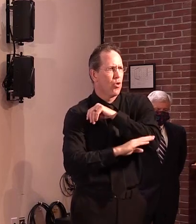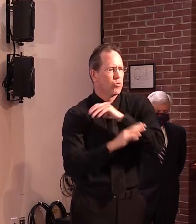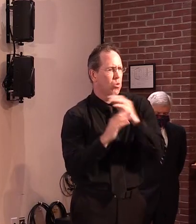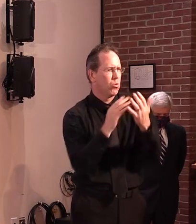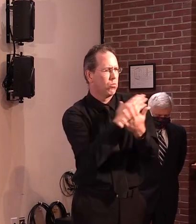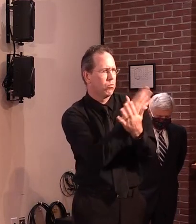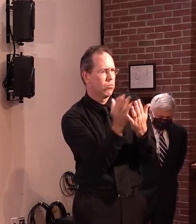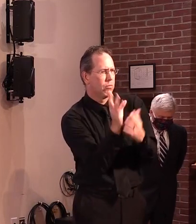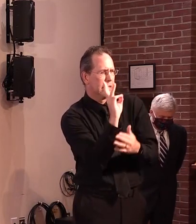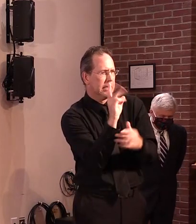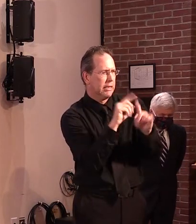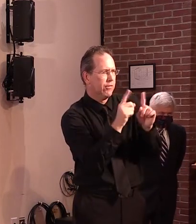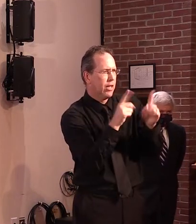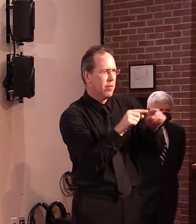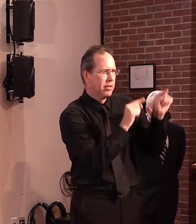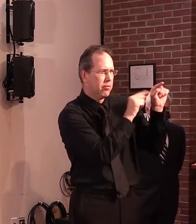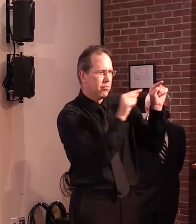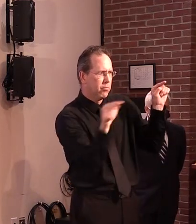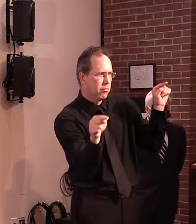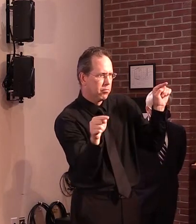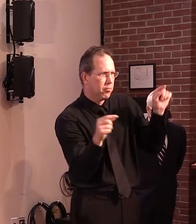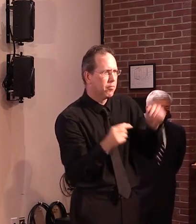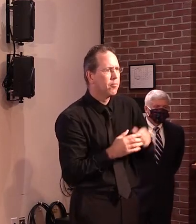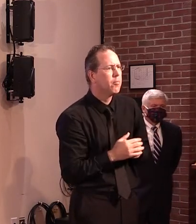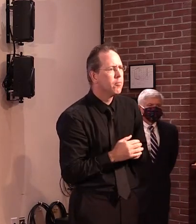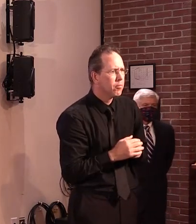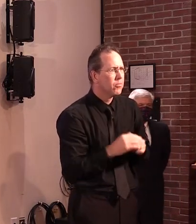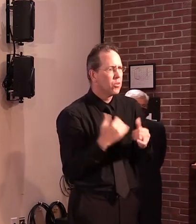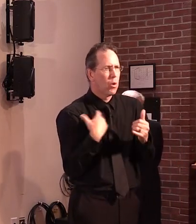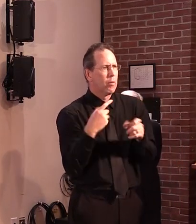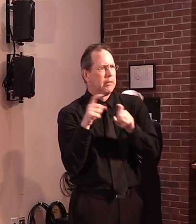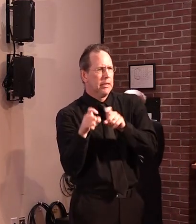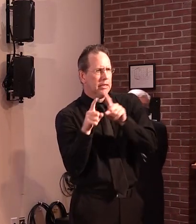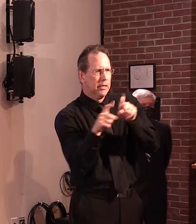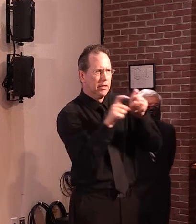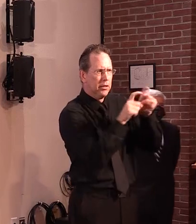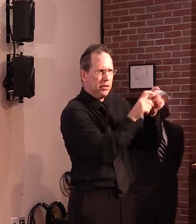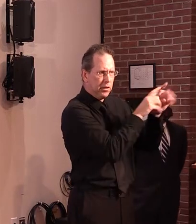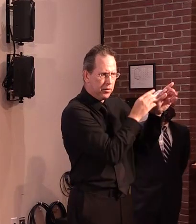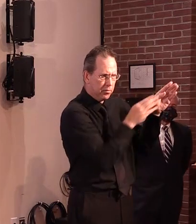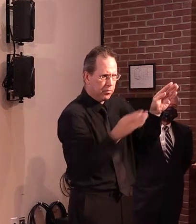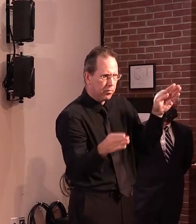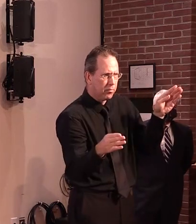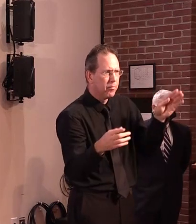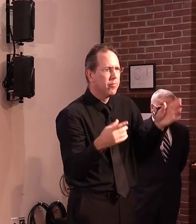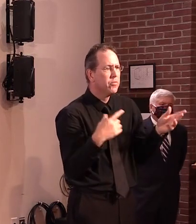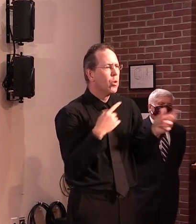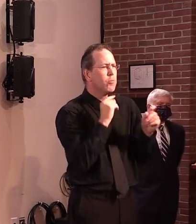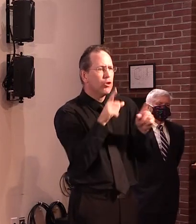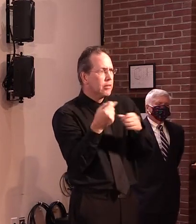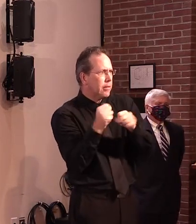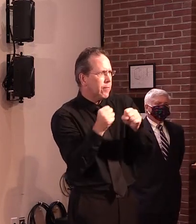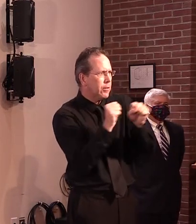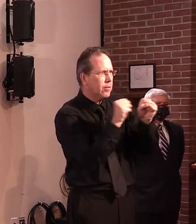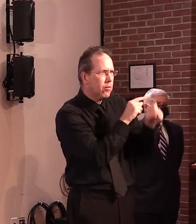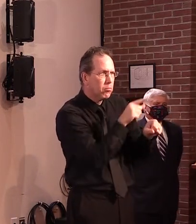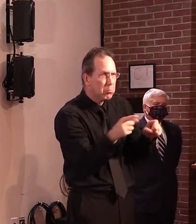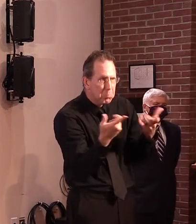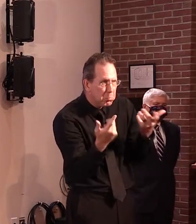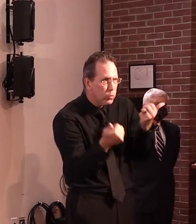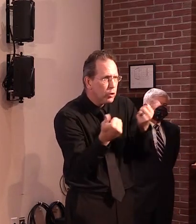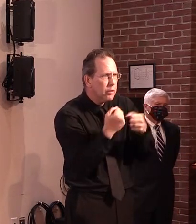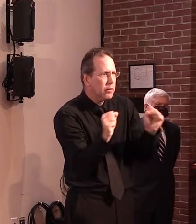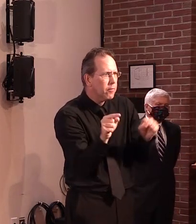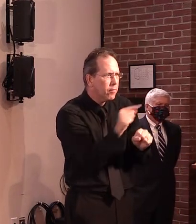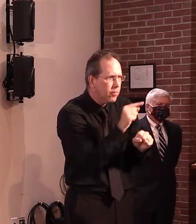about safety? There are multiple layers of checkpoints regarding both safety and efficacy.